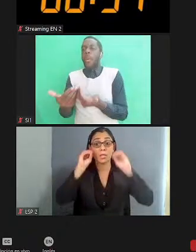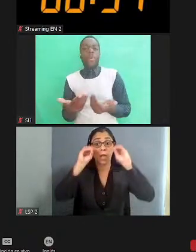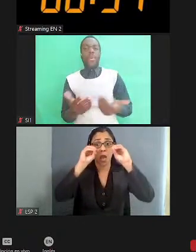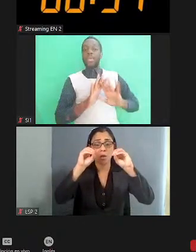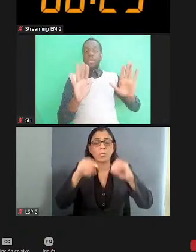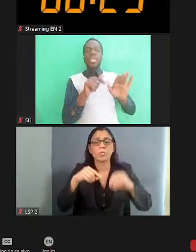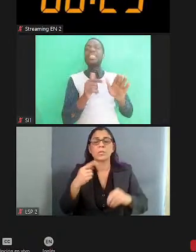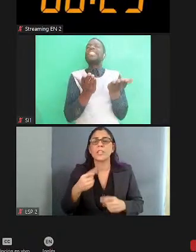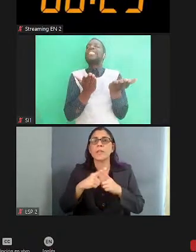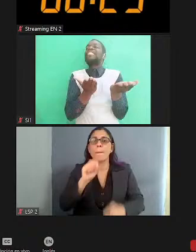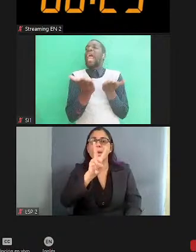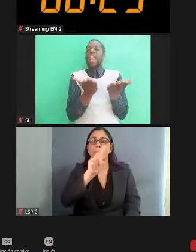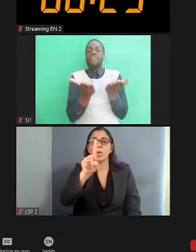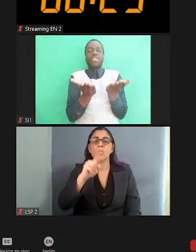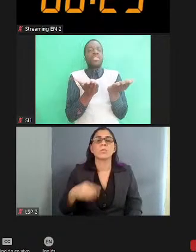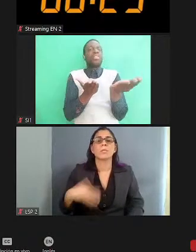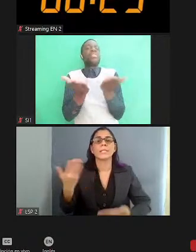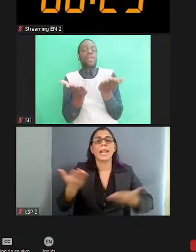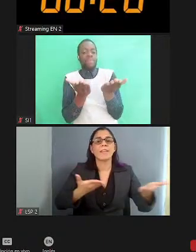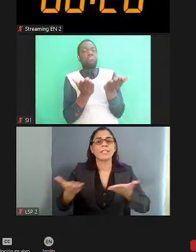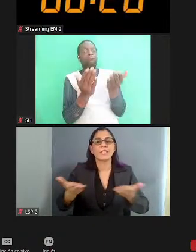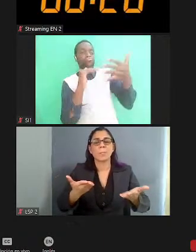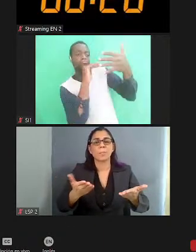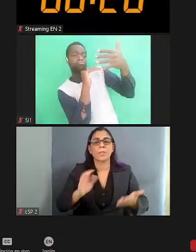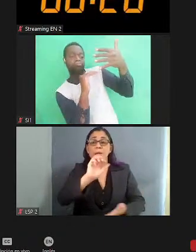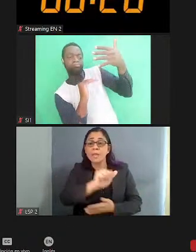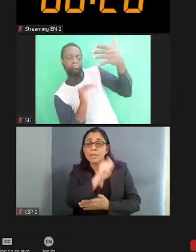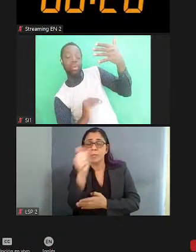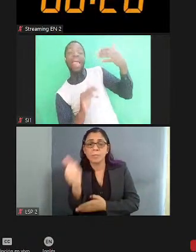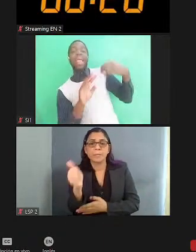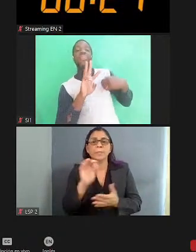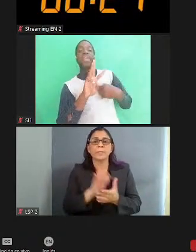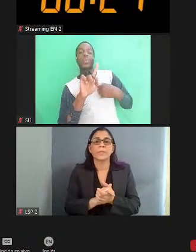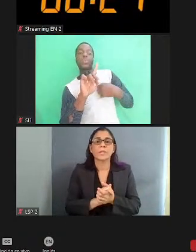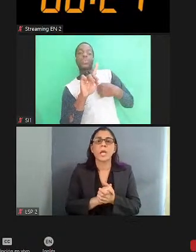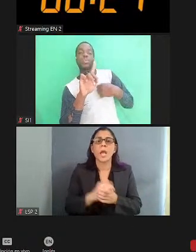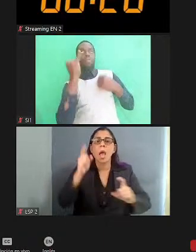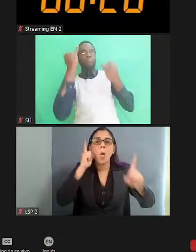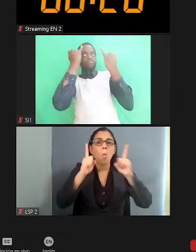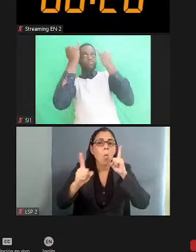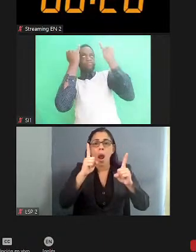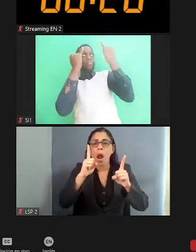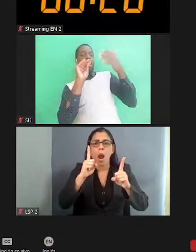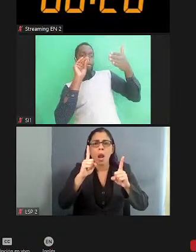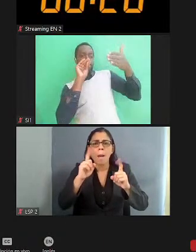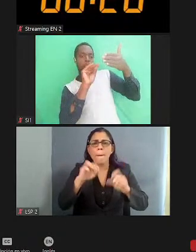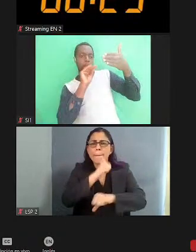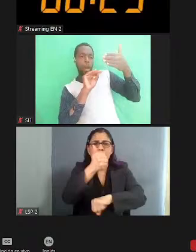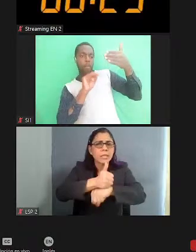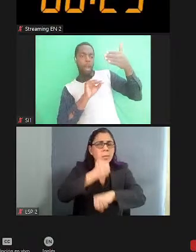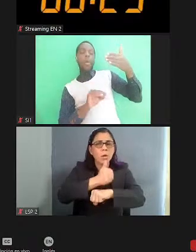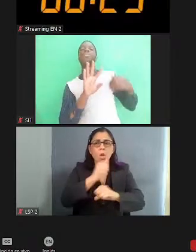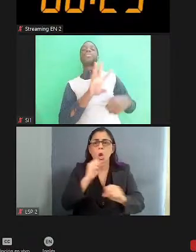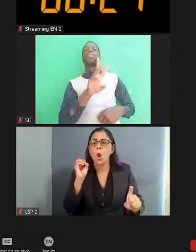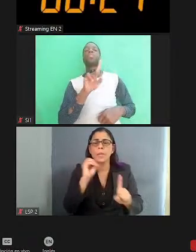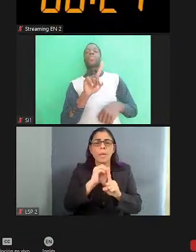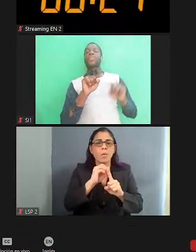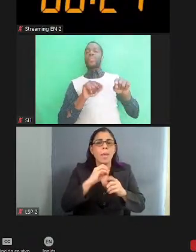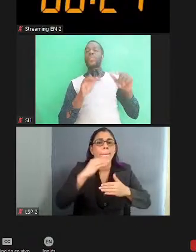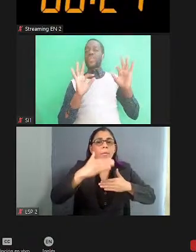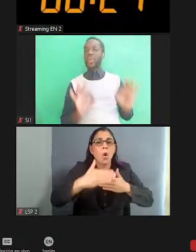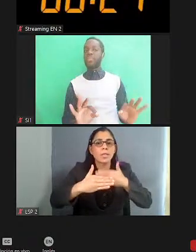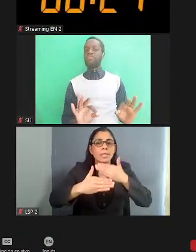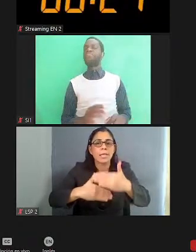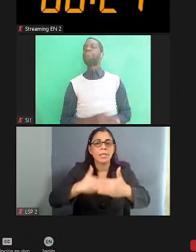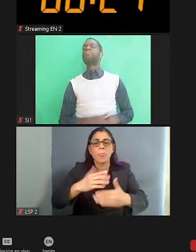policies instead 31 services were designed next one was what were the main